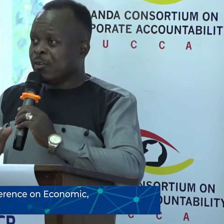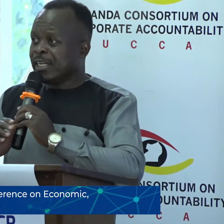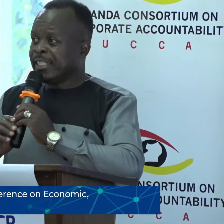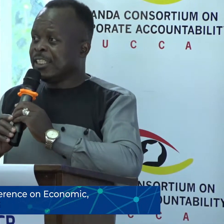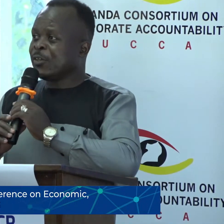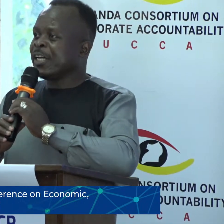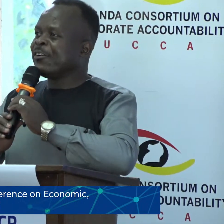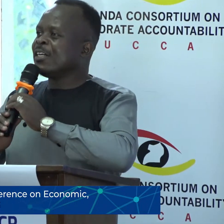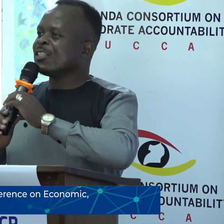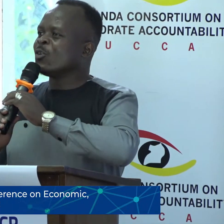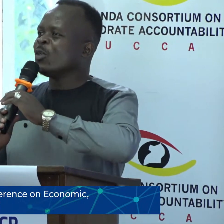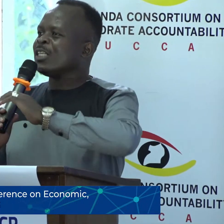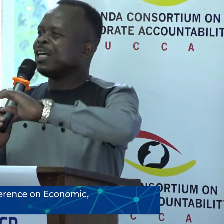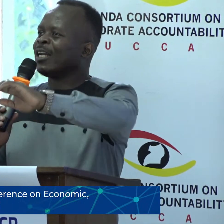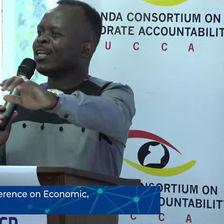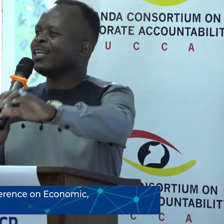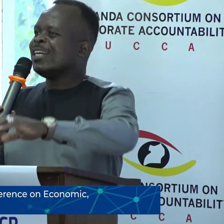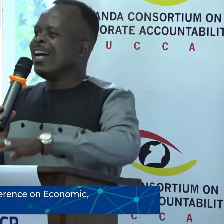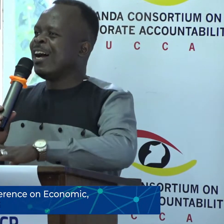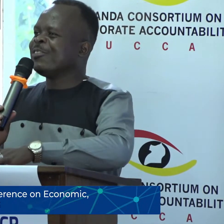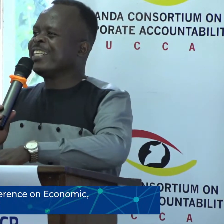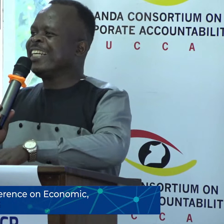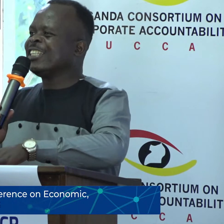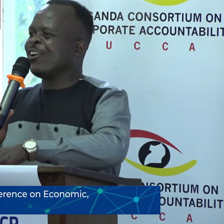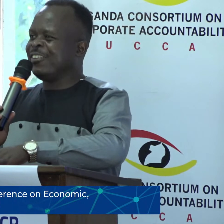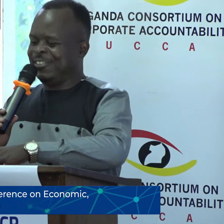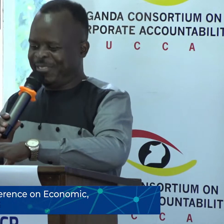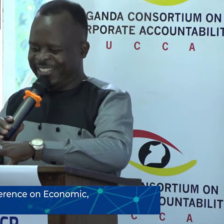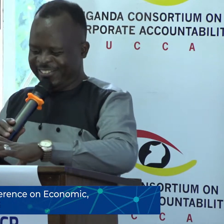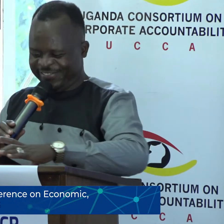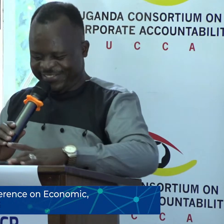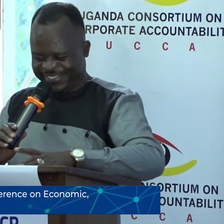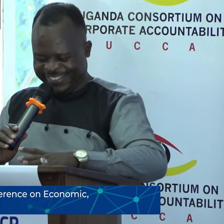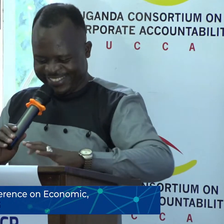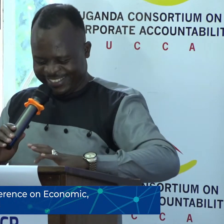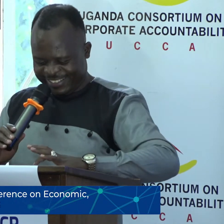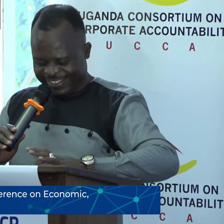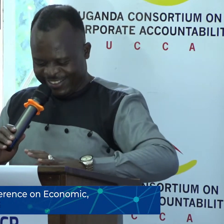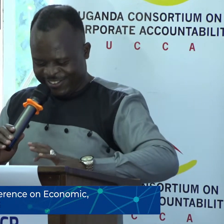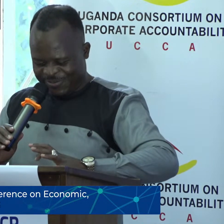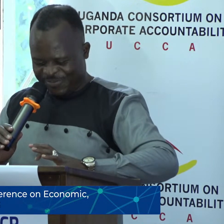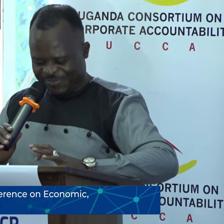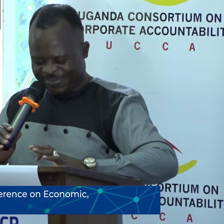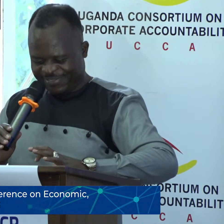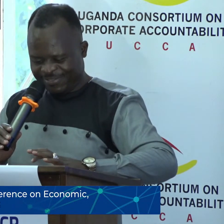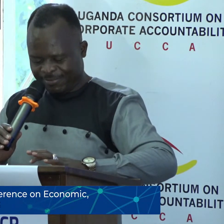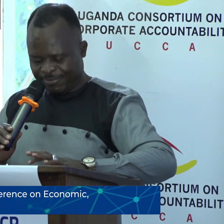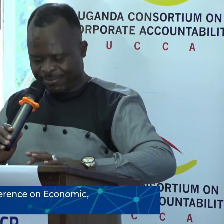We live in a digital era, so we shall have the digital anthems.